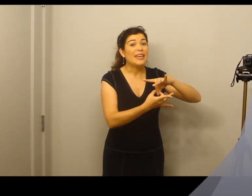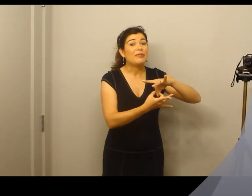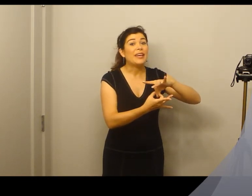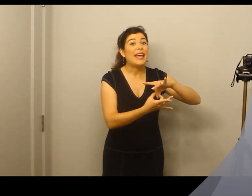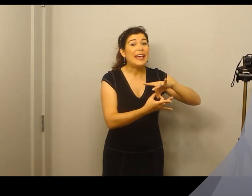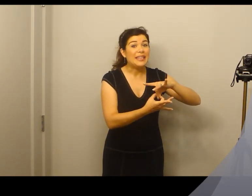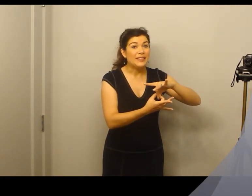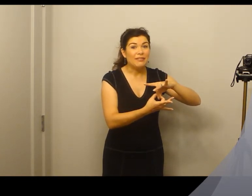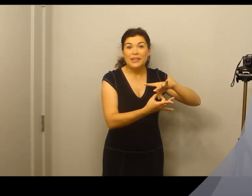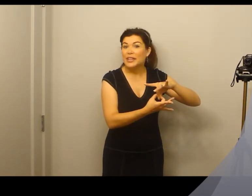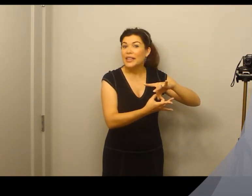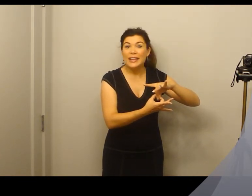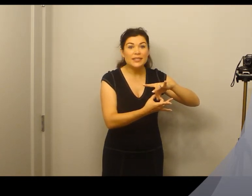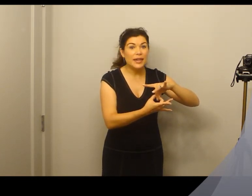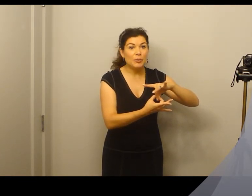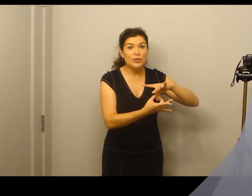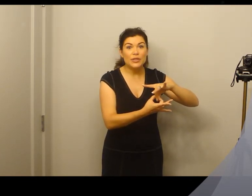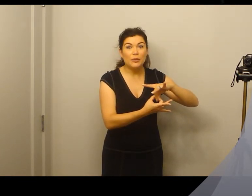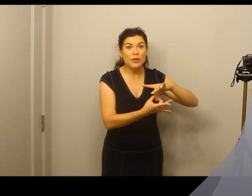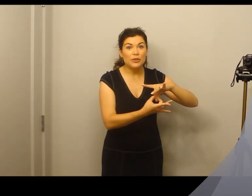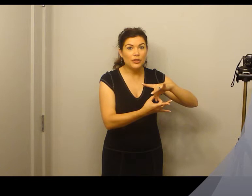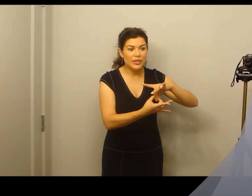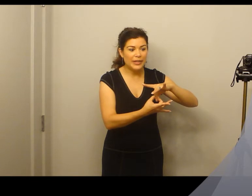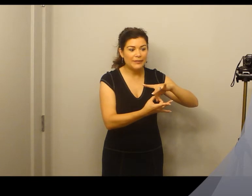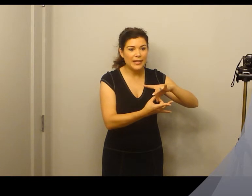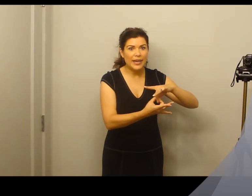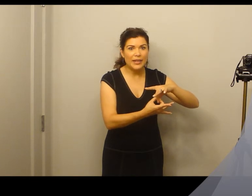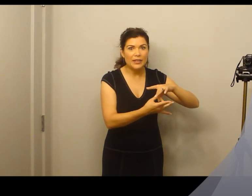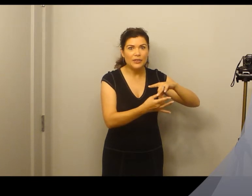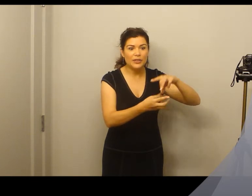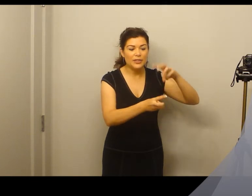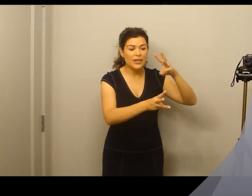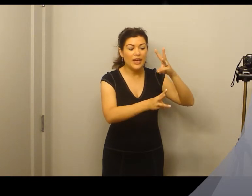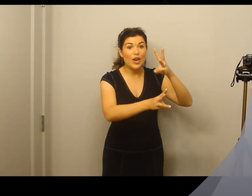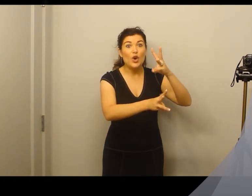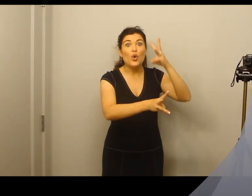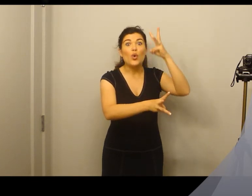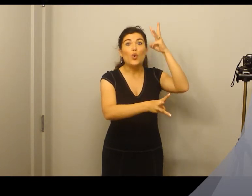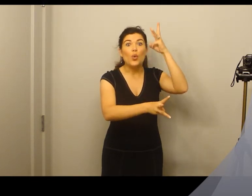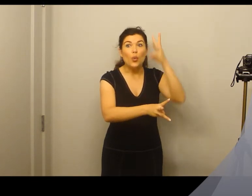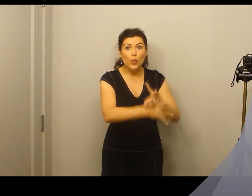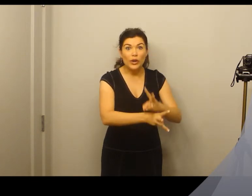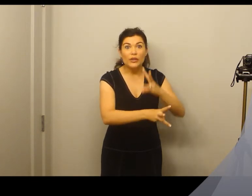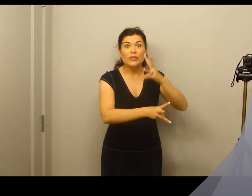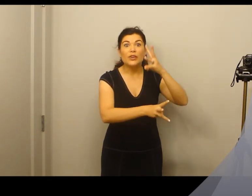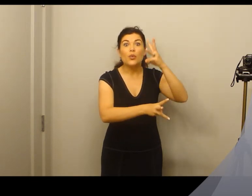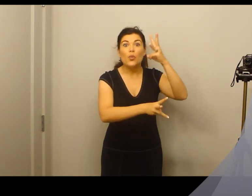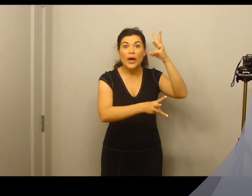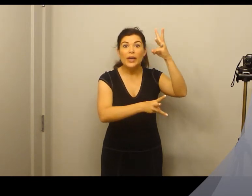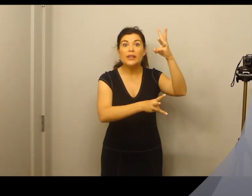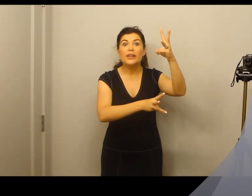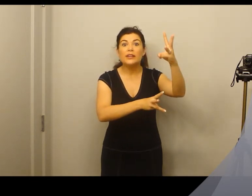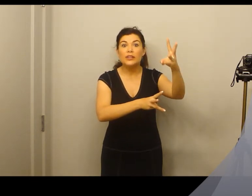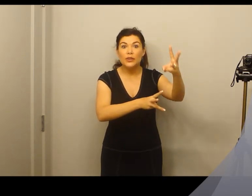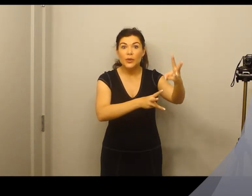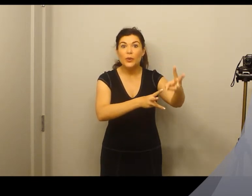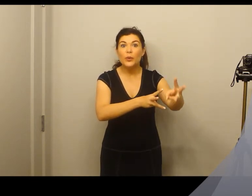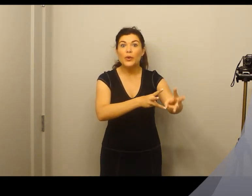count to 8. The very last time when you say world, you're going to count to 8. You're going to say world. 1, 2,